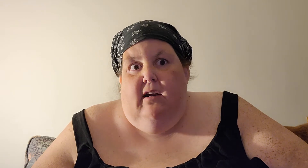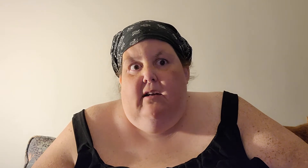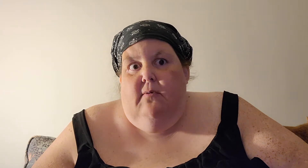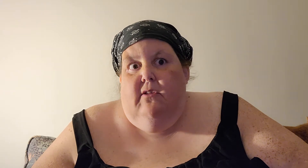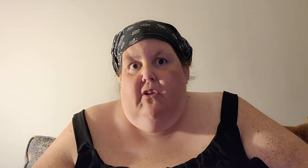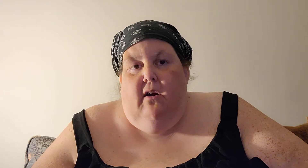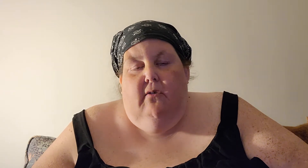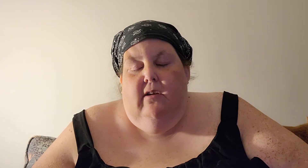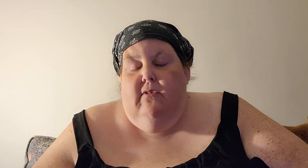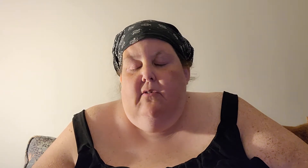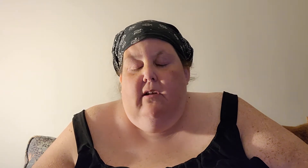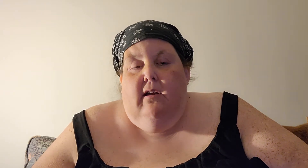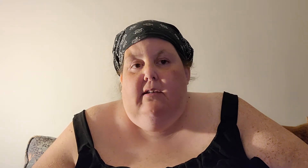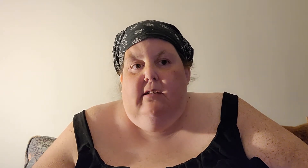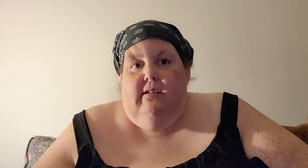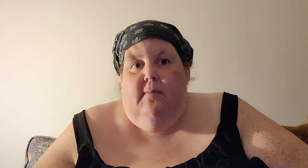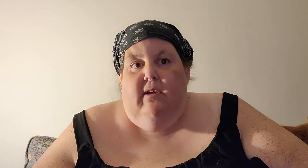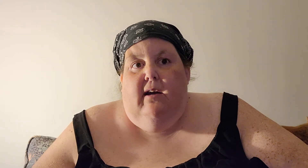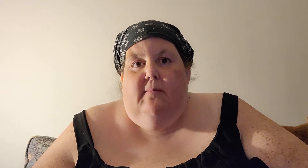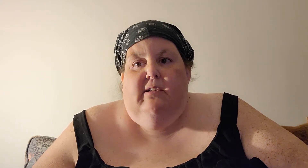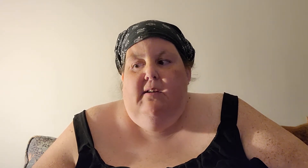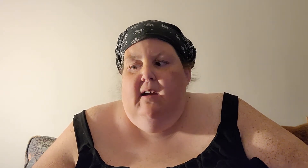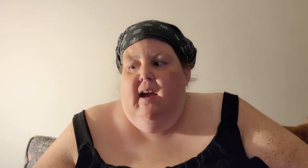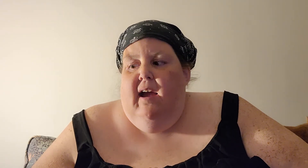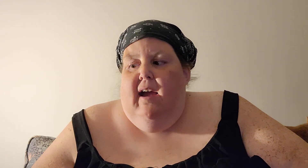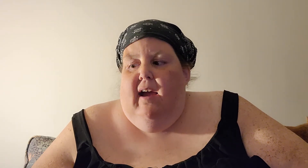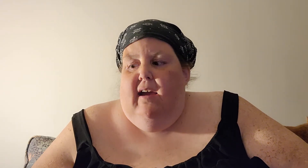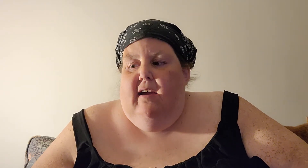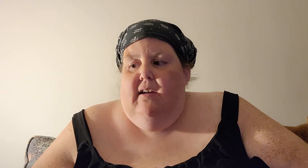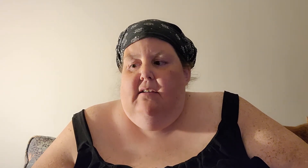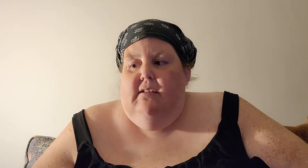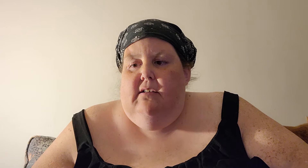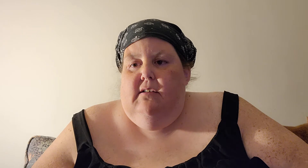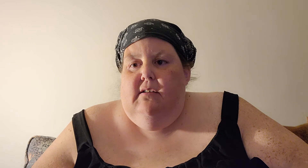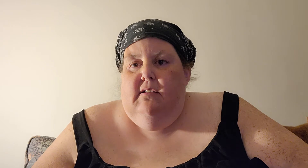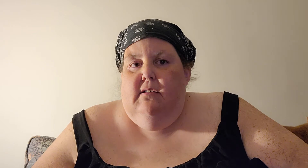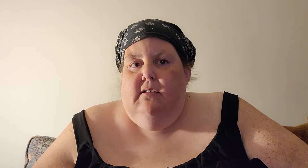signing without even realizing sometimes. And